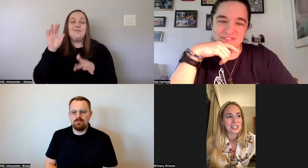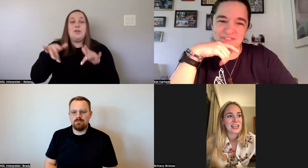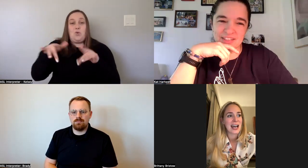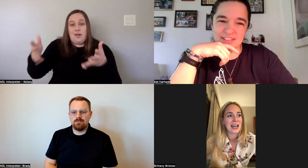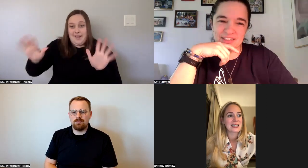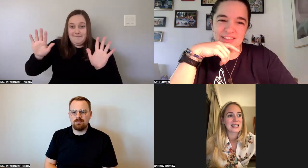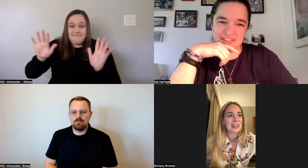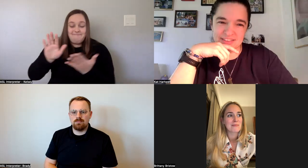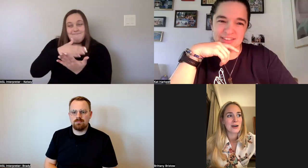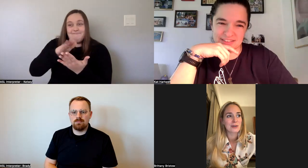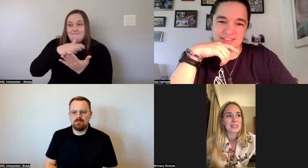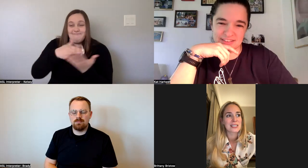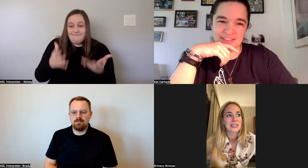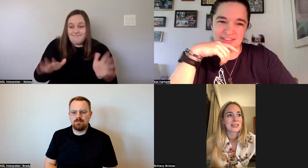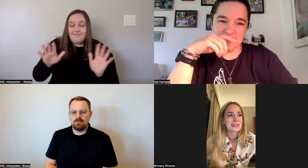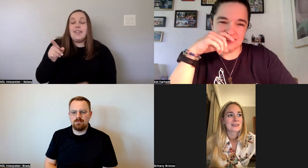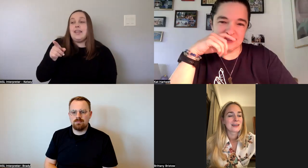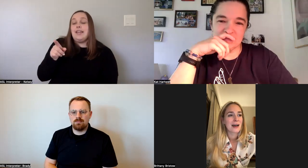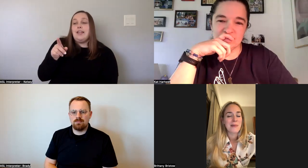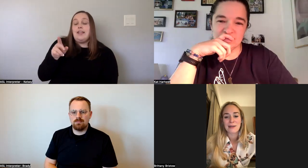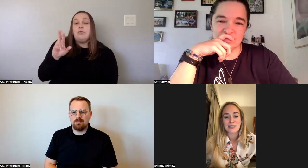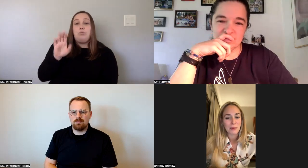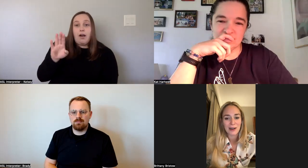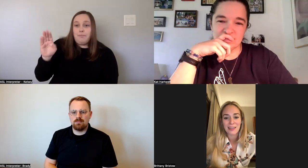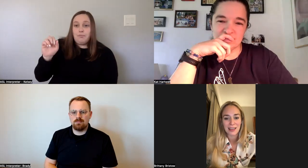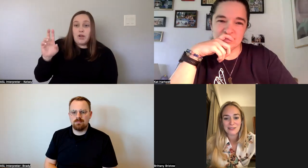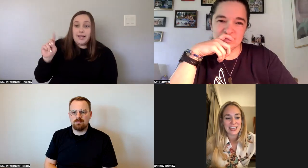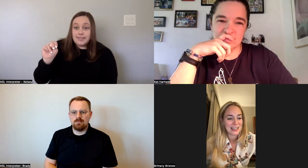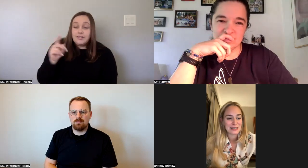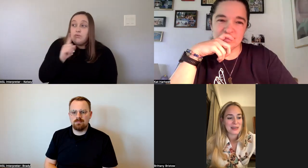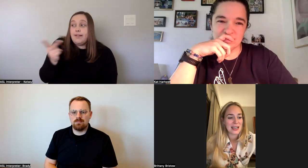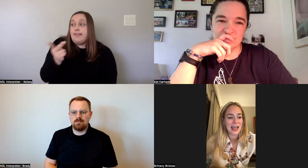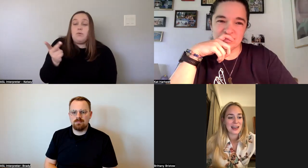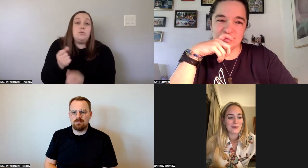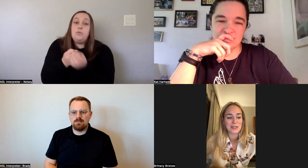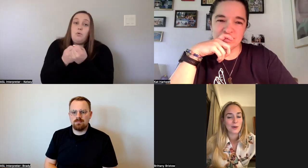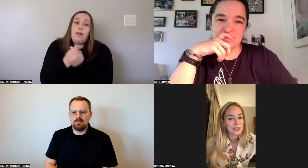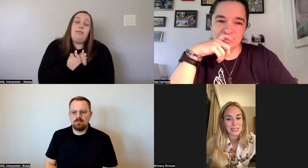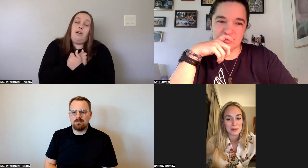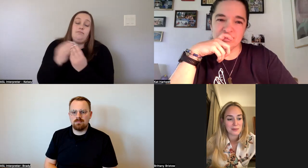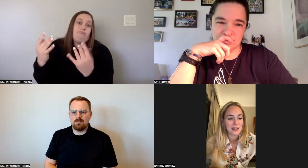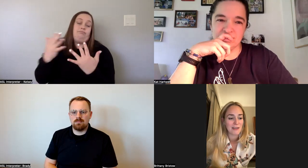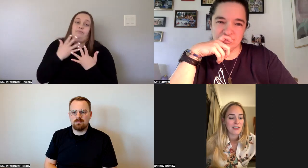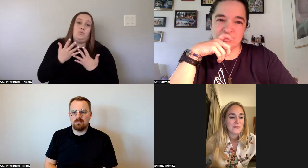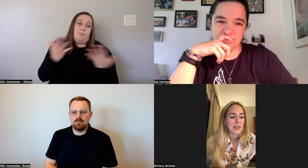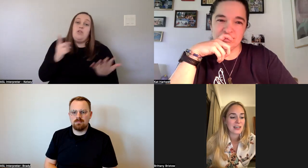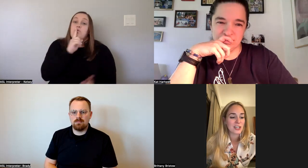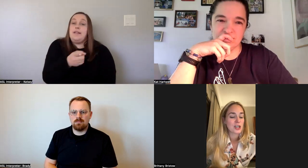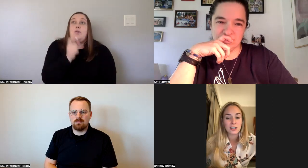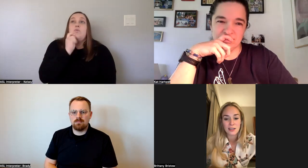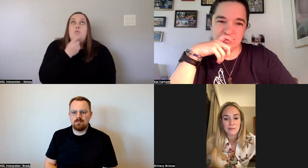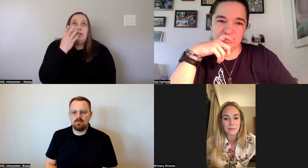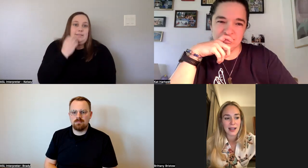Brandon just had the most amount of support and love to hand to me. And it was the coolest experience of my life. I